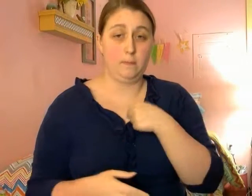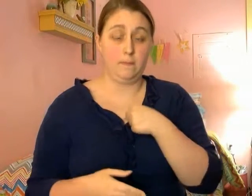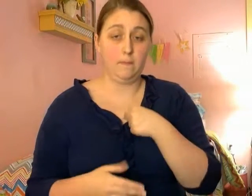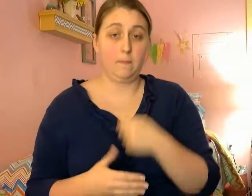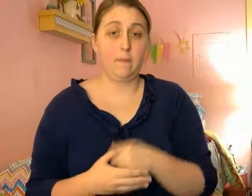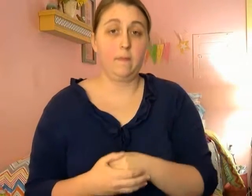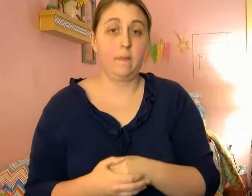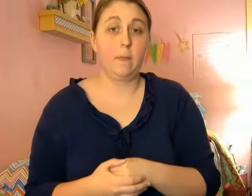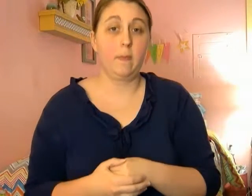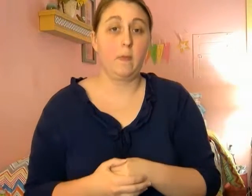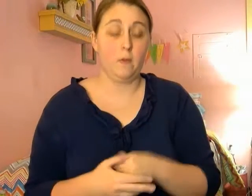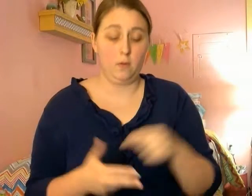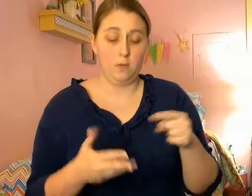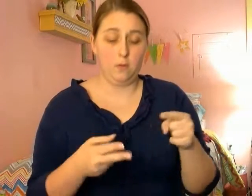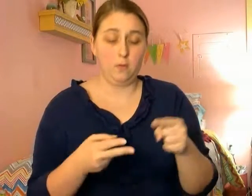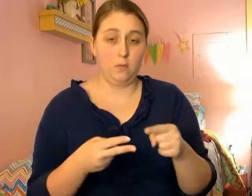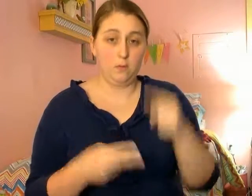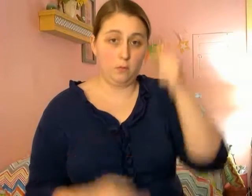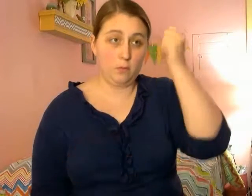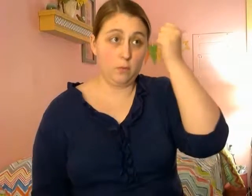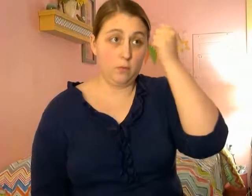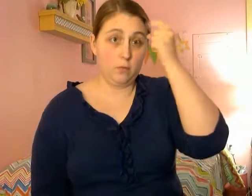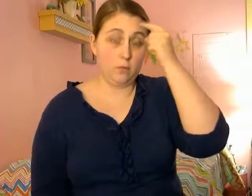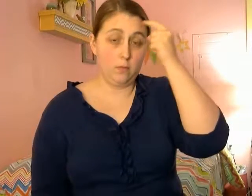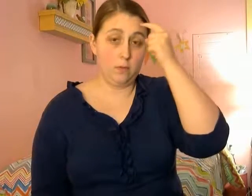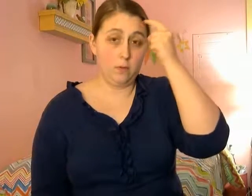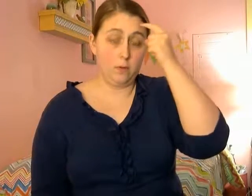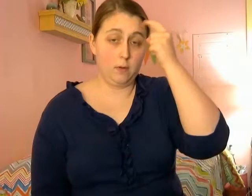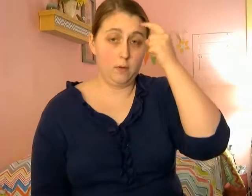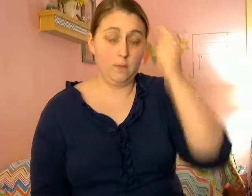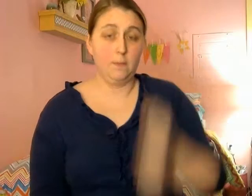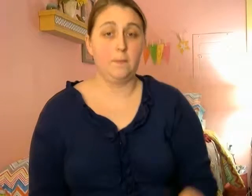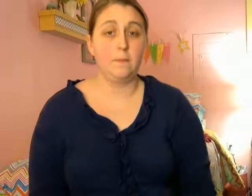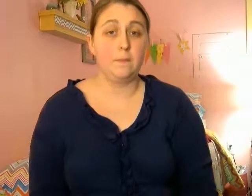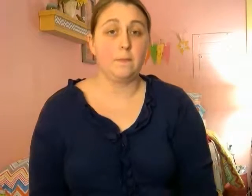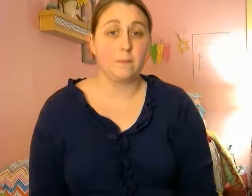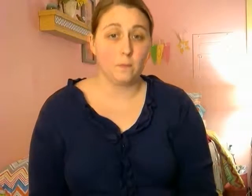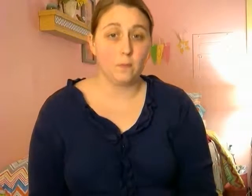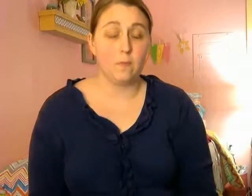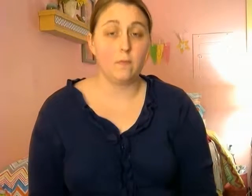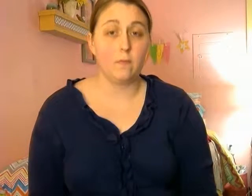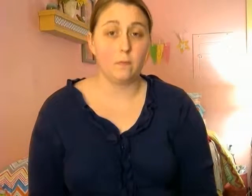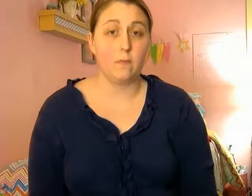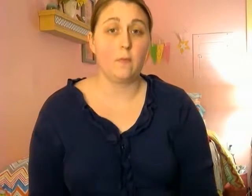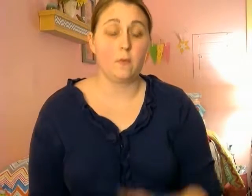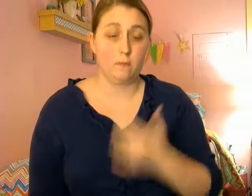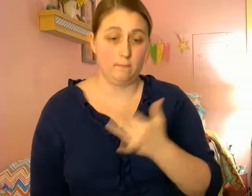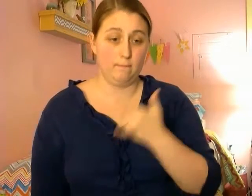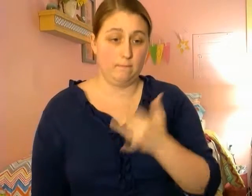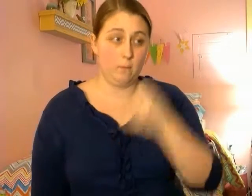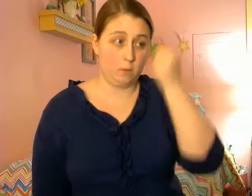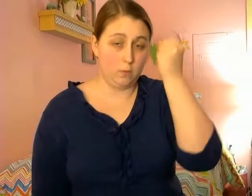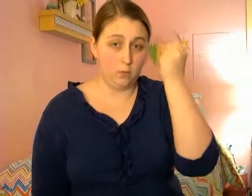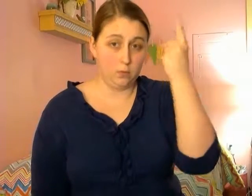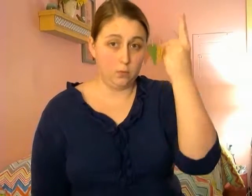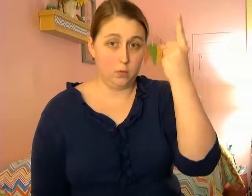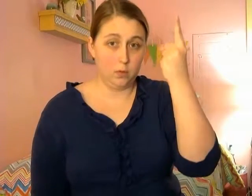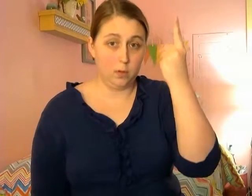whether they really feel, for them to assess whether they feel that they really understand and know that material.